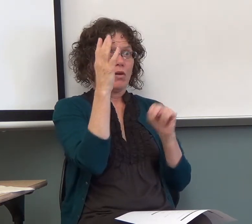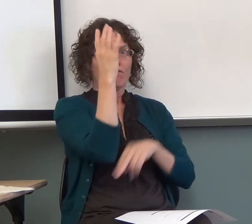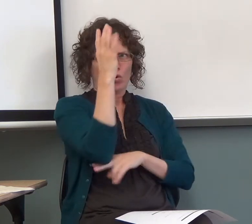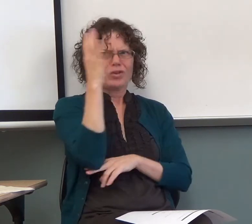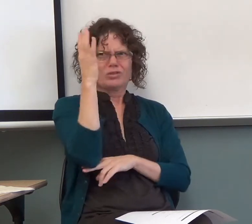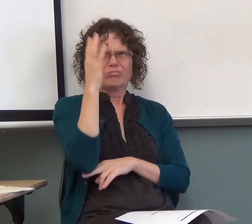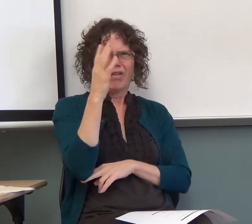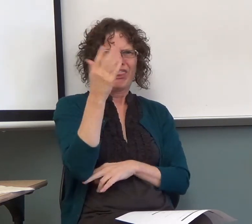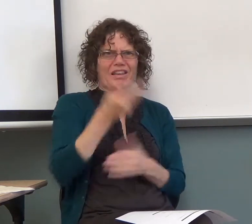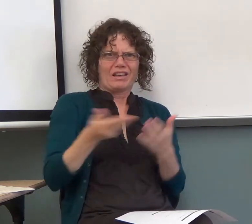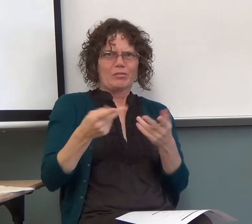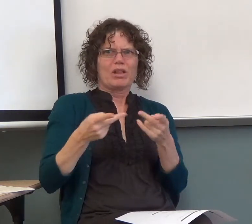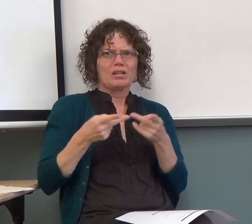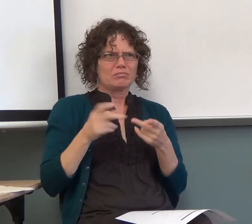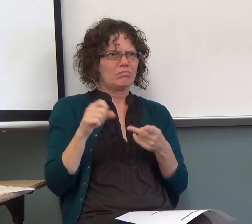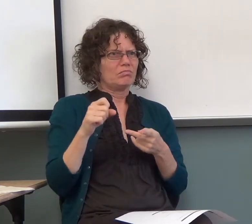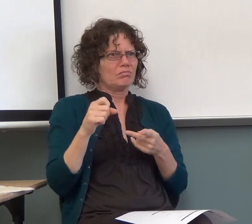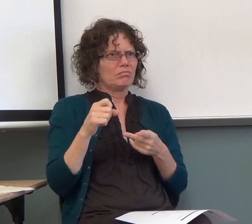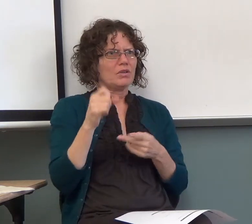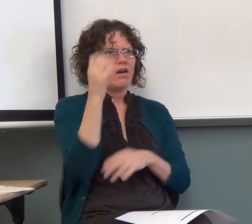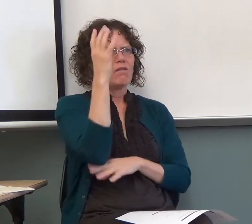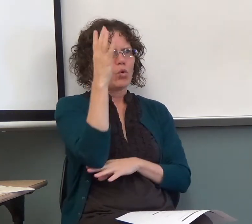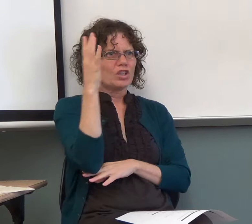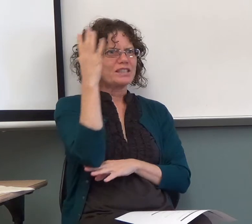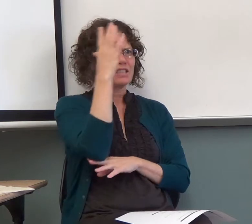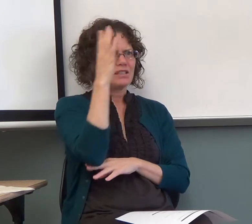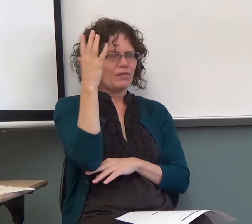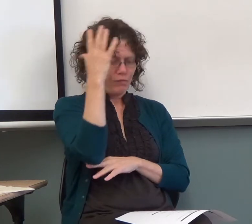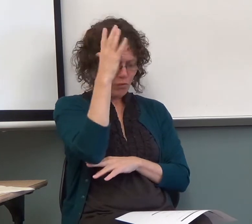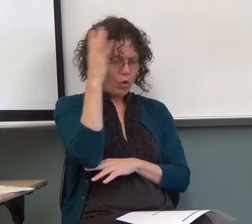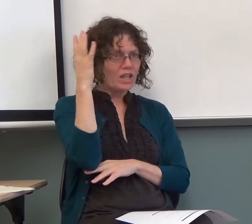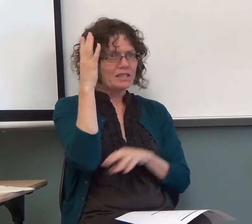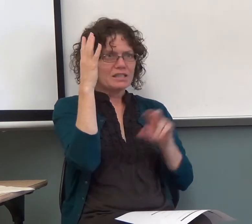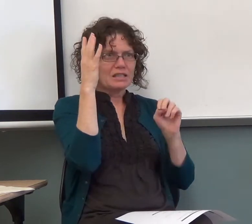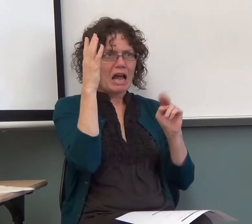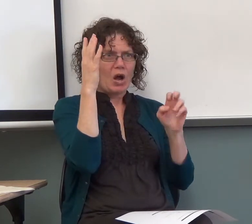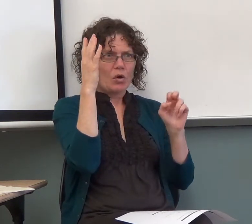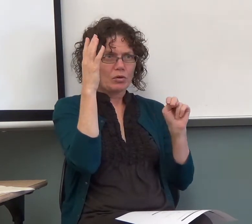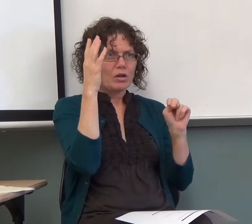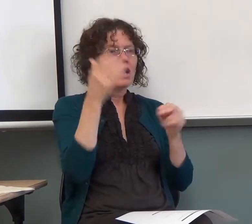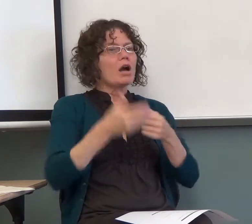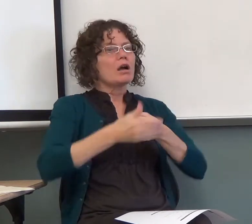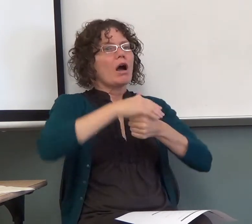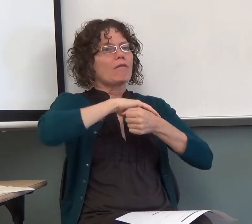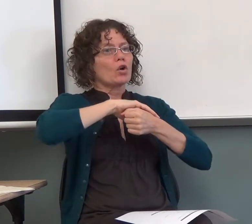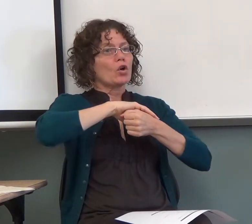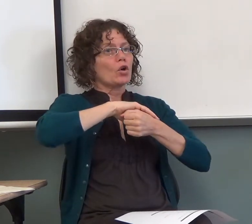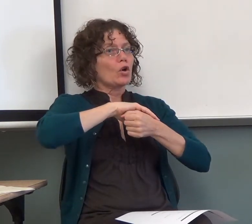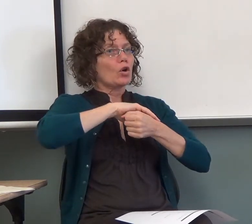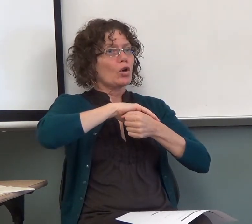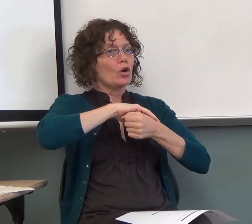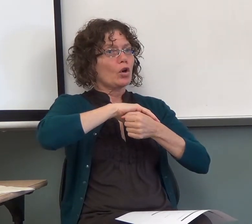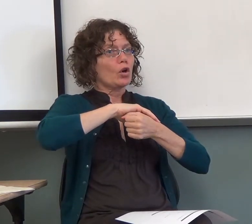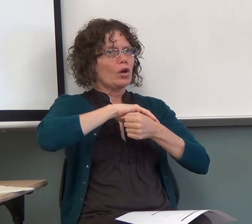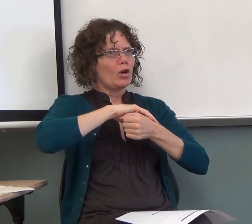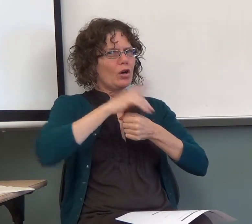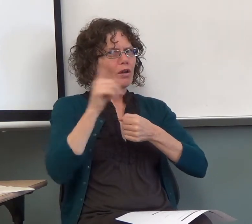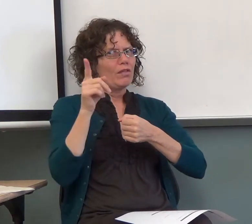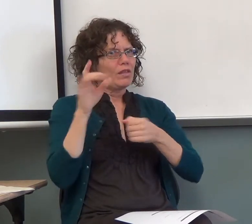it's a place, isn't it? Yeah. A forest, okay, so forest is a noun. Cover, No. No. are they doing an action? Forests